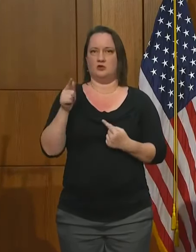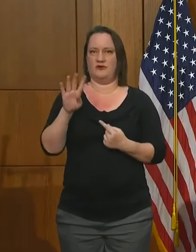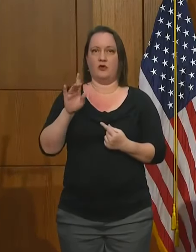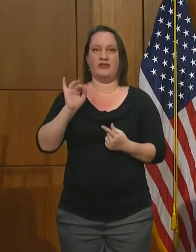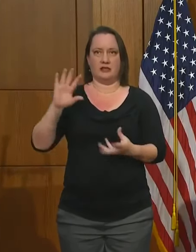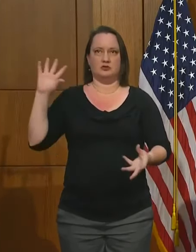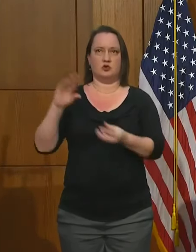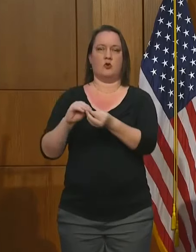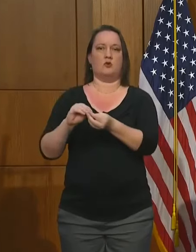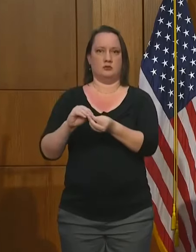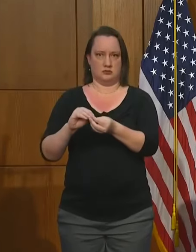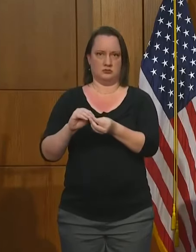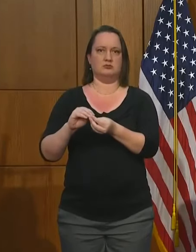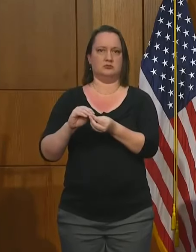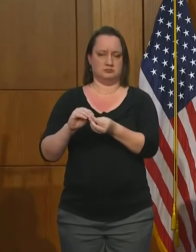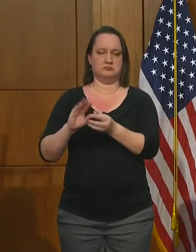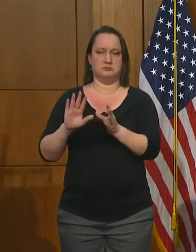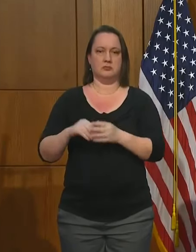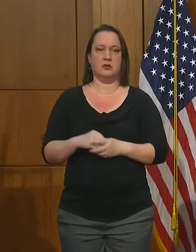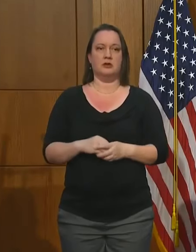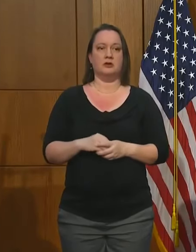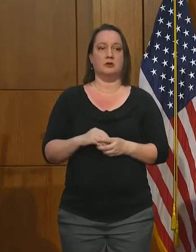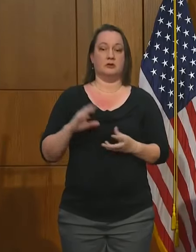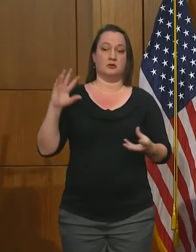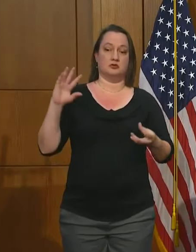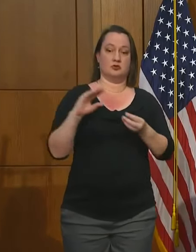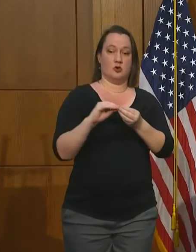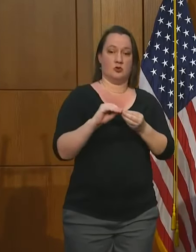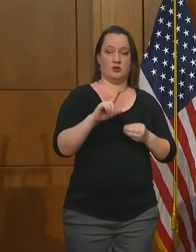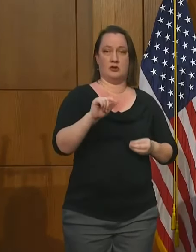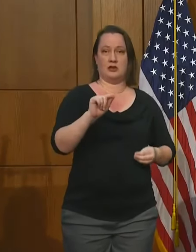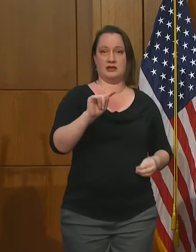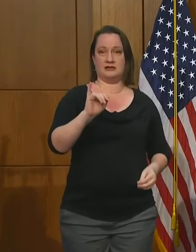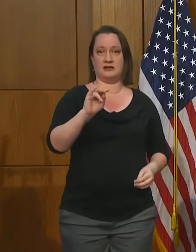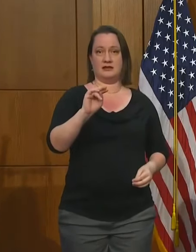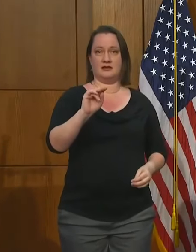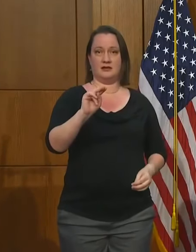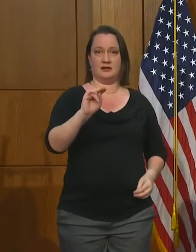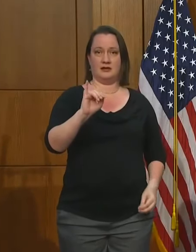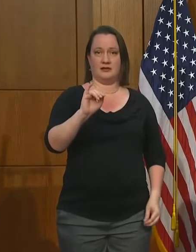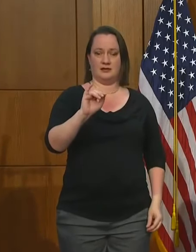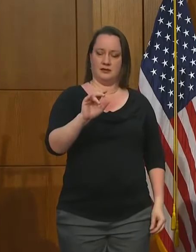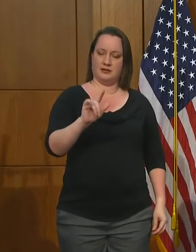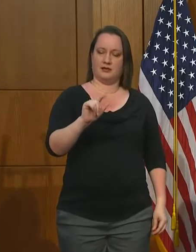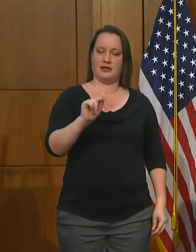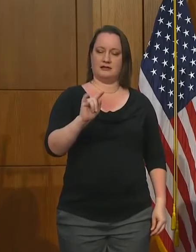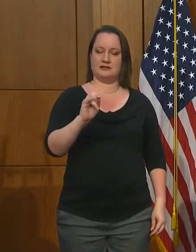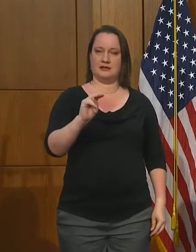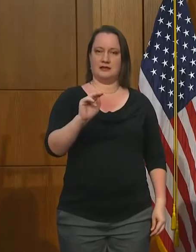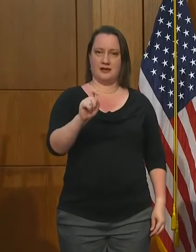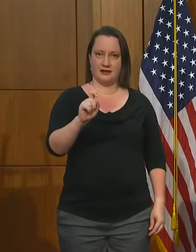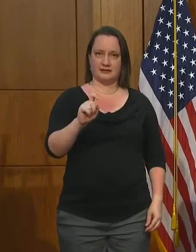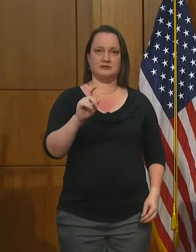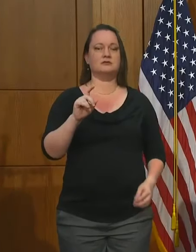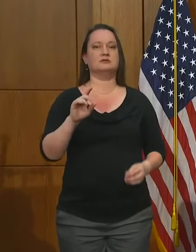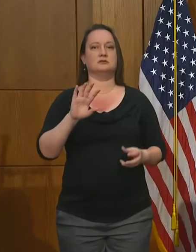That's the total now. And the total for the Latinx community stands at